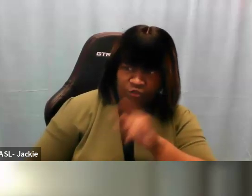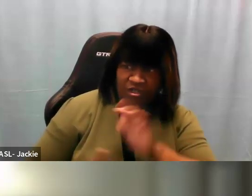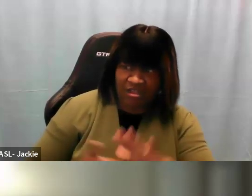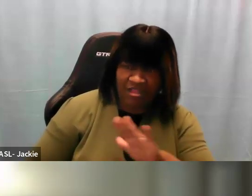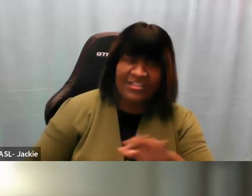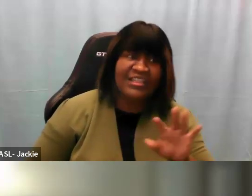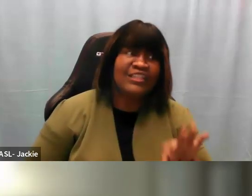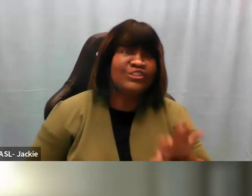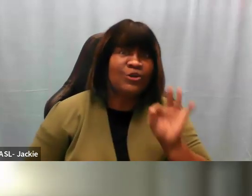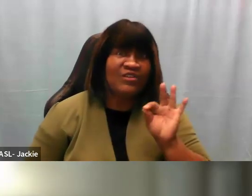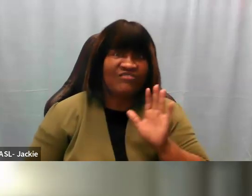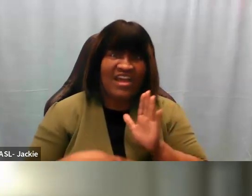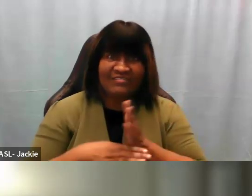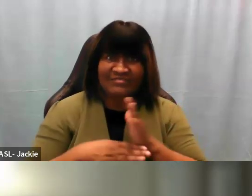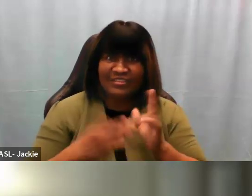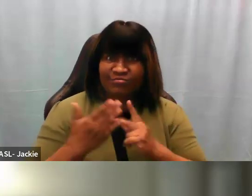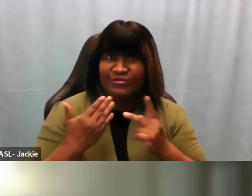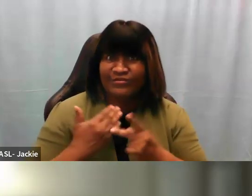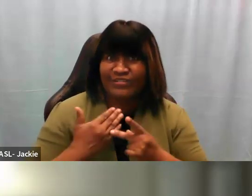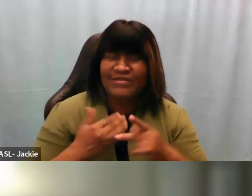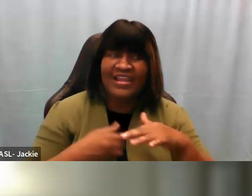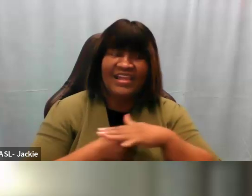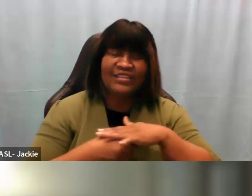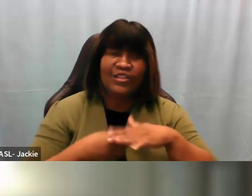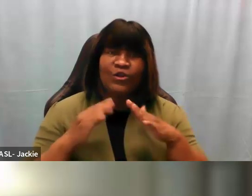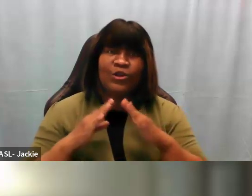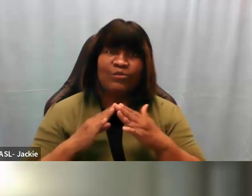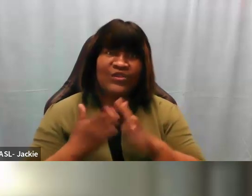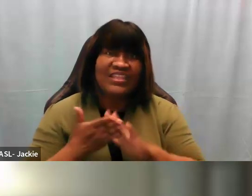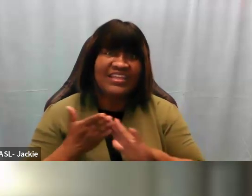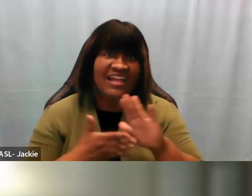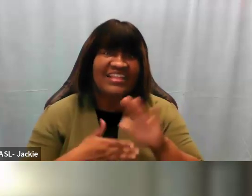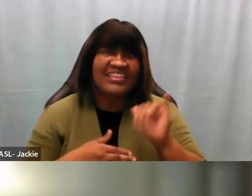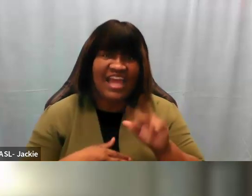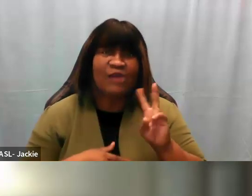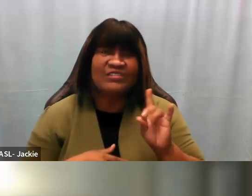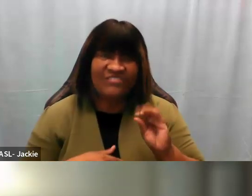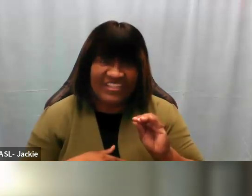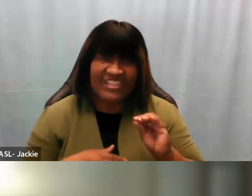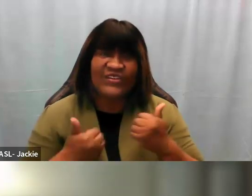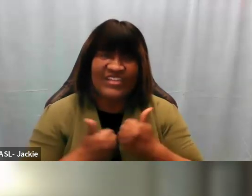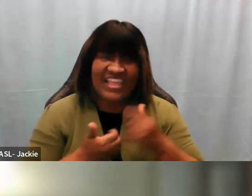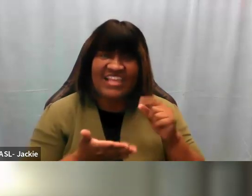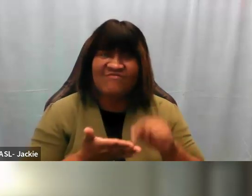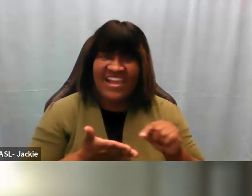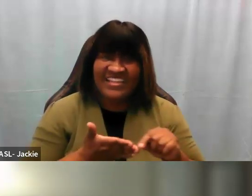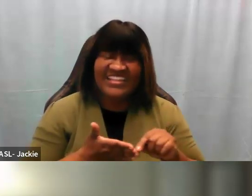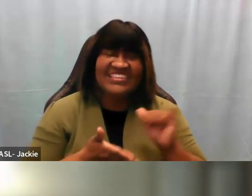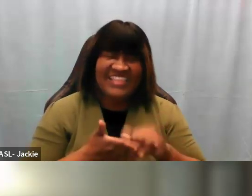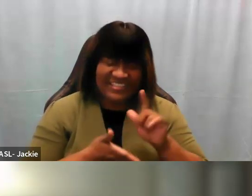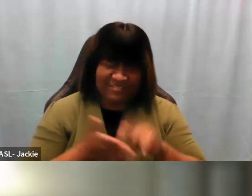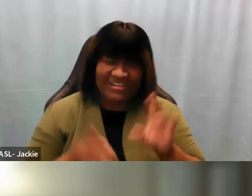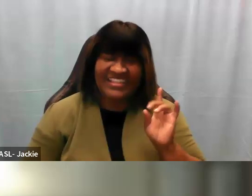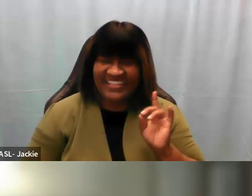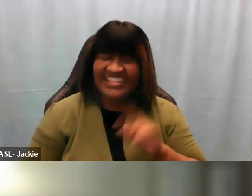found a program at the local community college that was literally video game writing. That's what he did for a living. So he went to